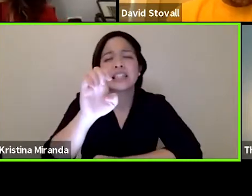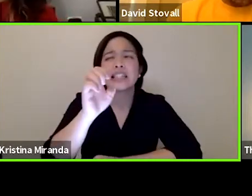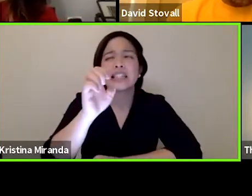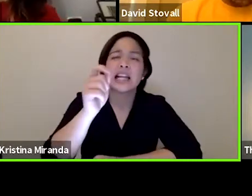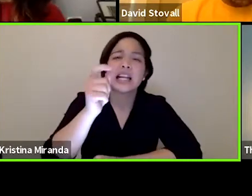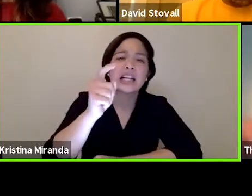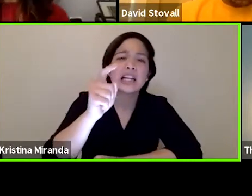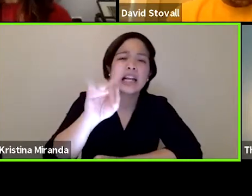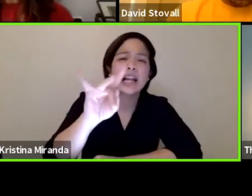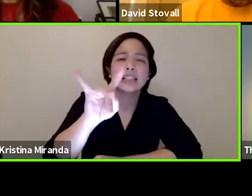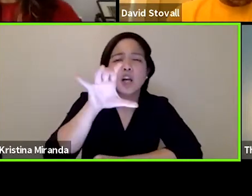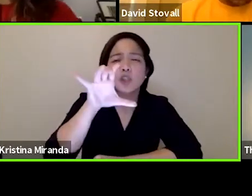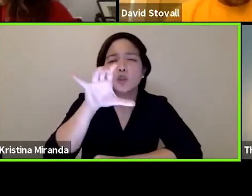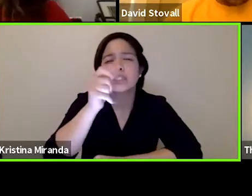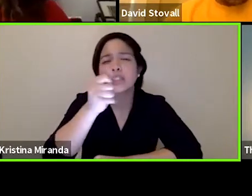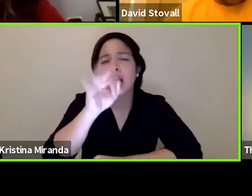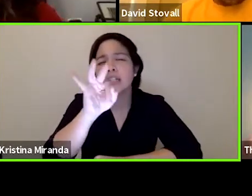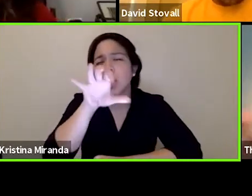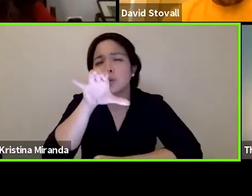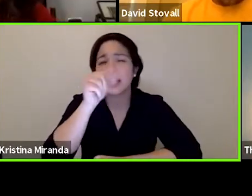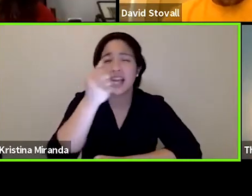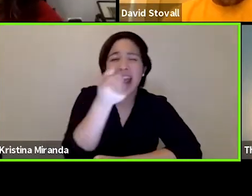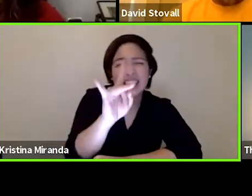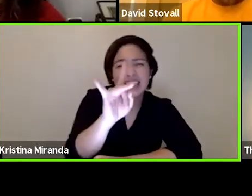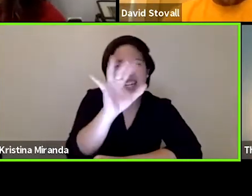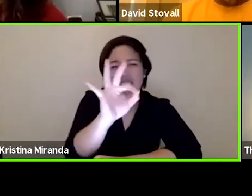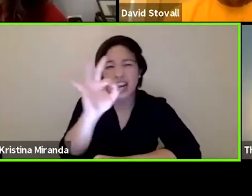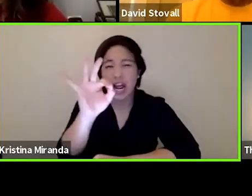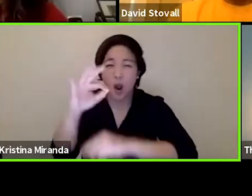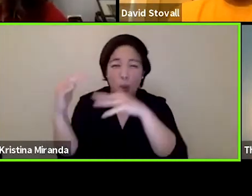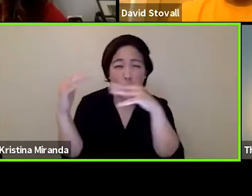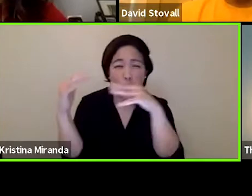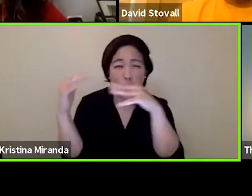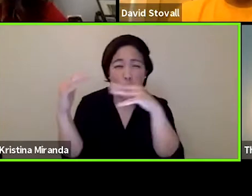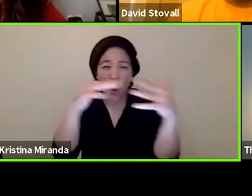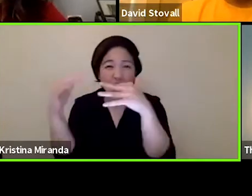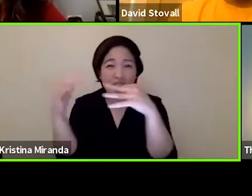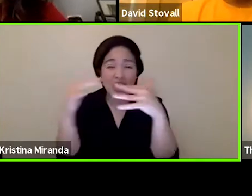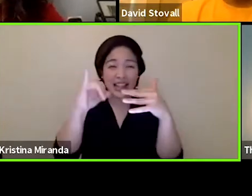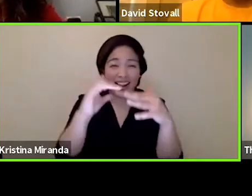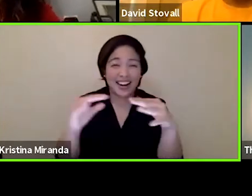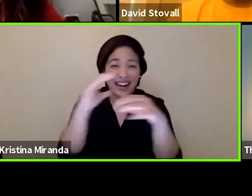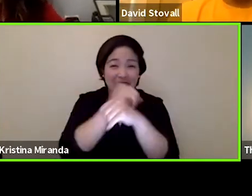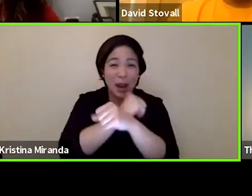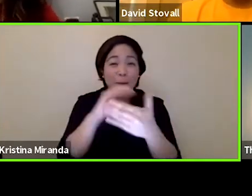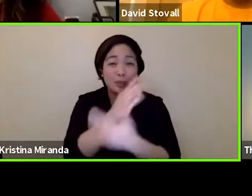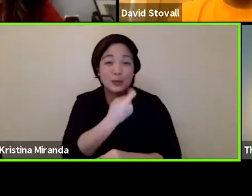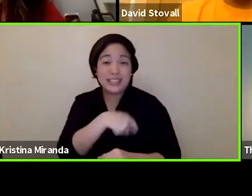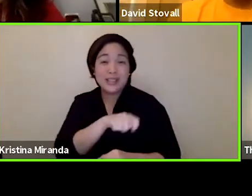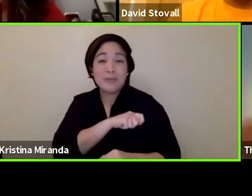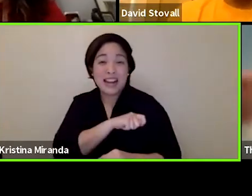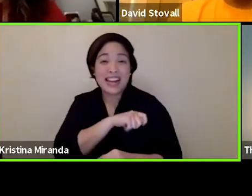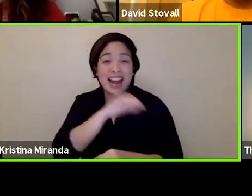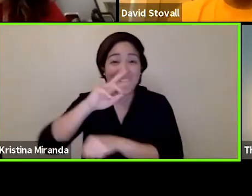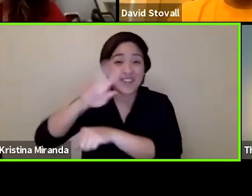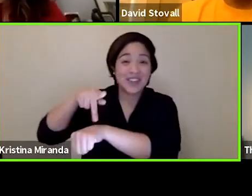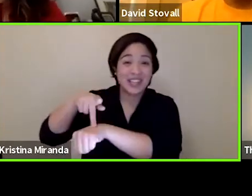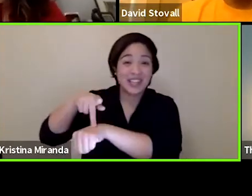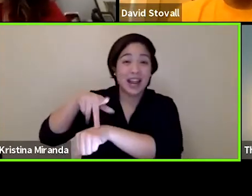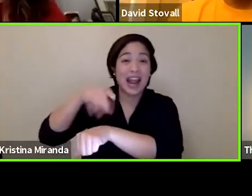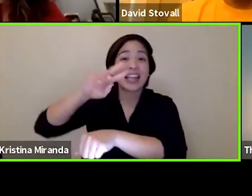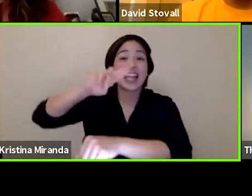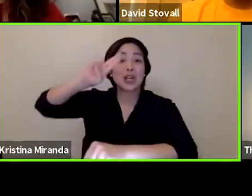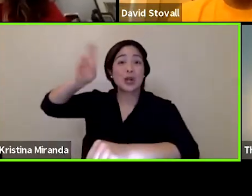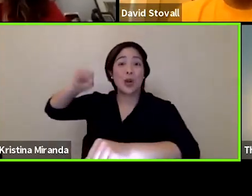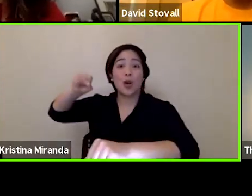1800s, early 1900s, the 1899 war that ended between Spain and the Philippines, and then the United